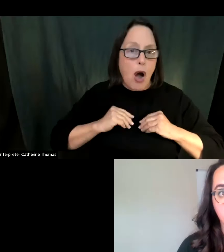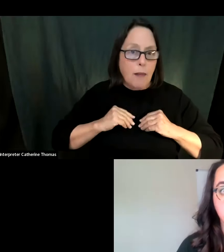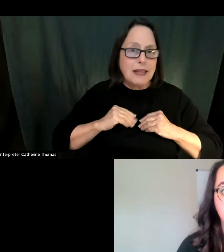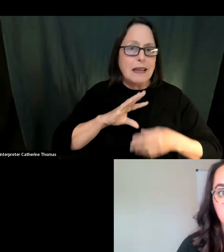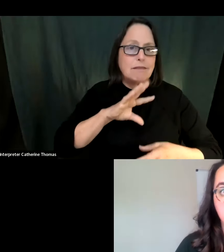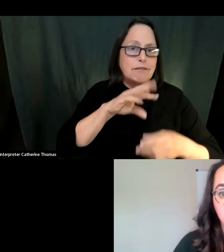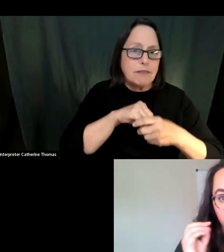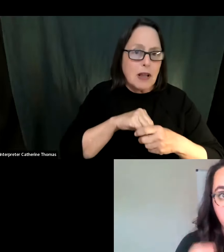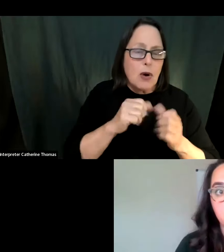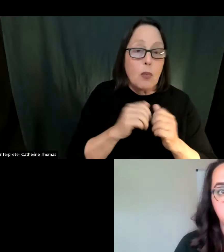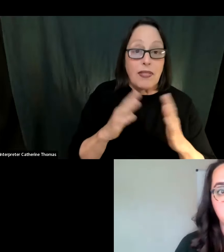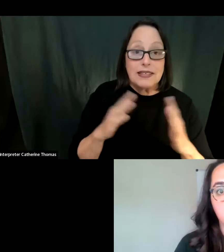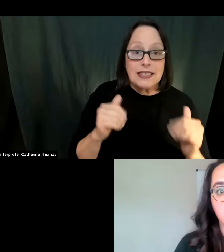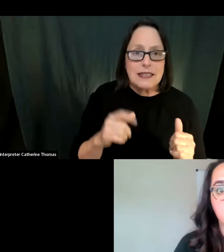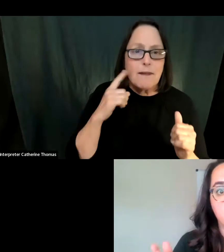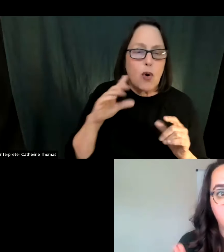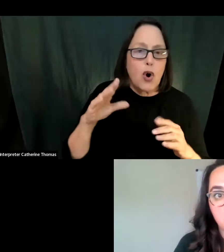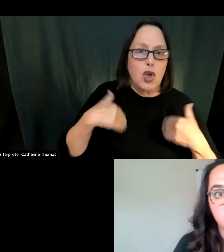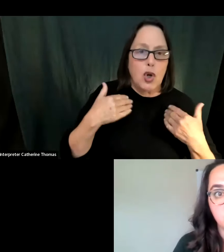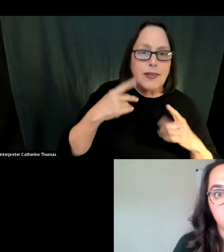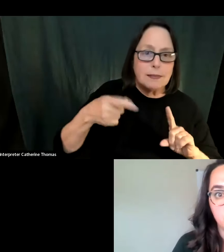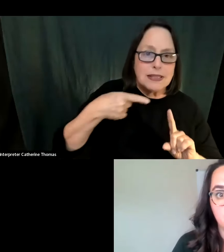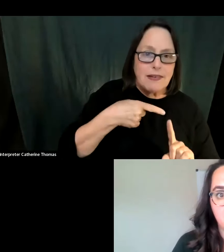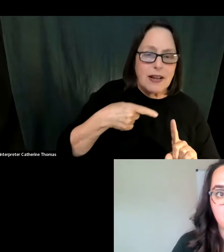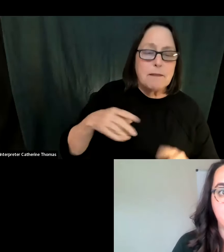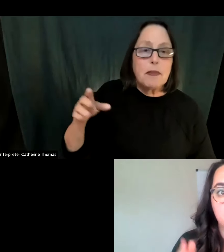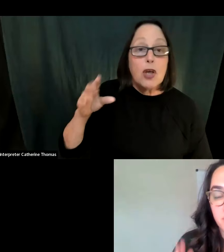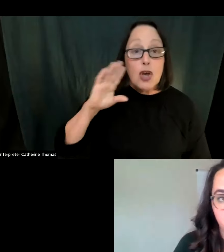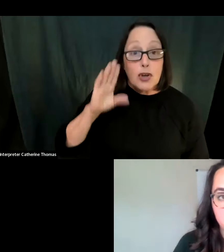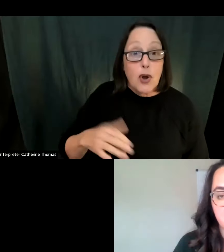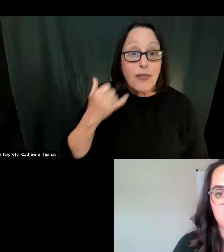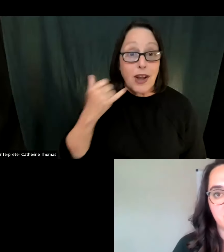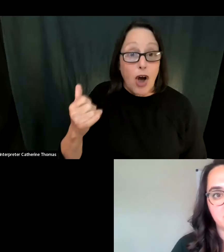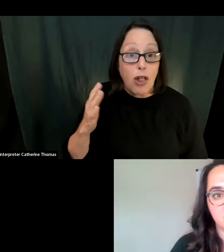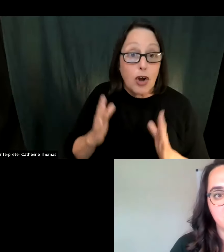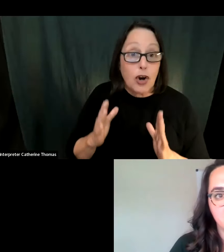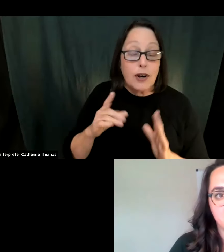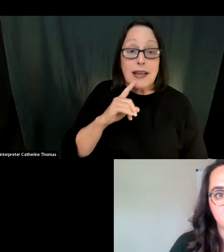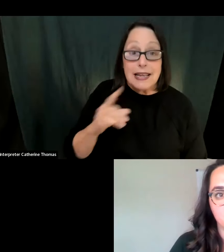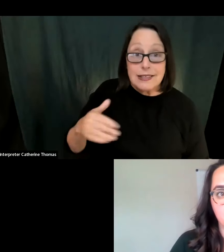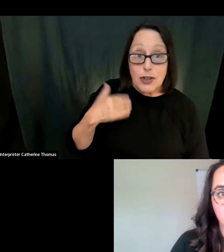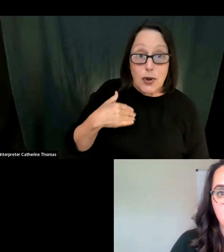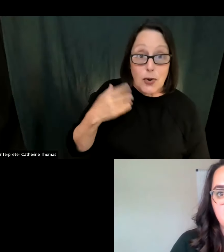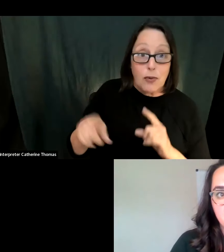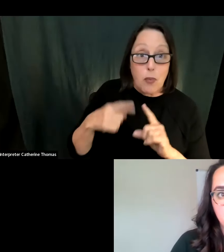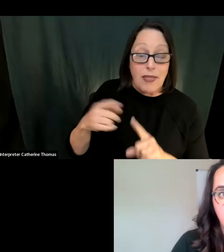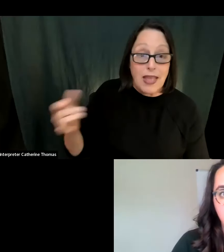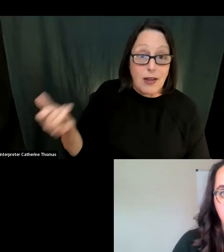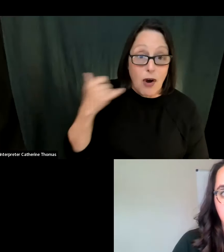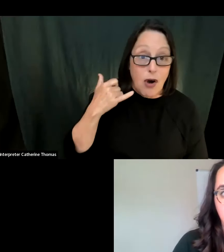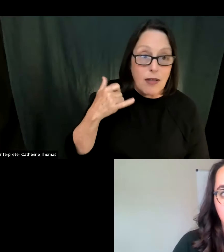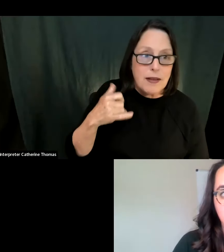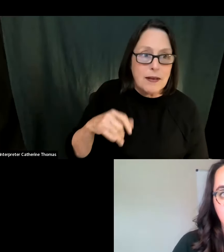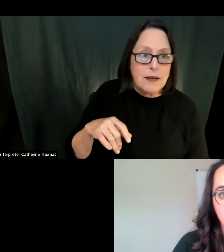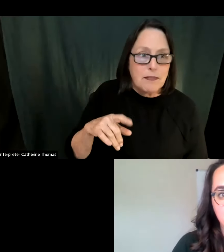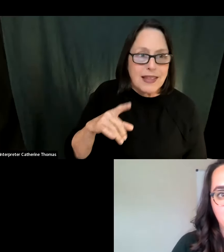that supports to a youth specific. You know, the caller is a youth when you pick up. I am completely empathetic to, it's incredibly off-putting